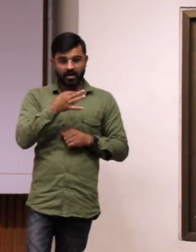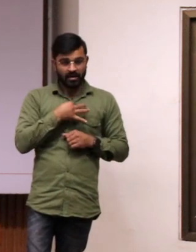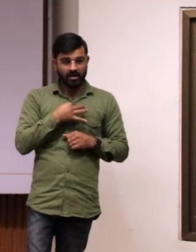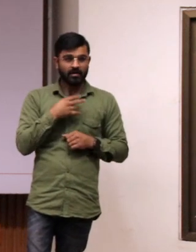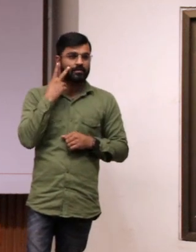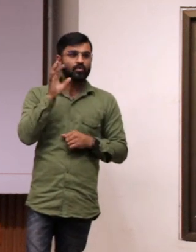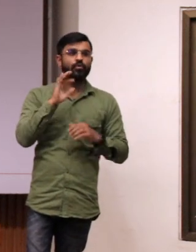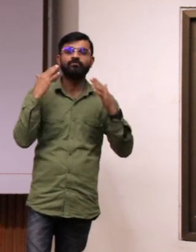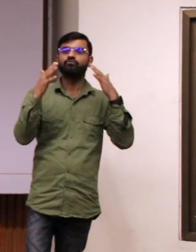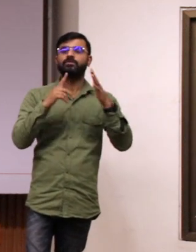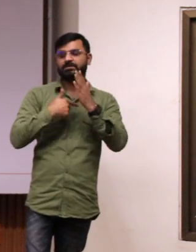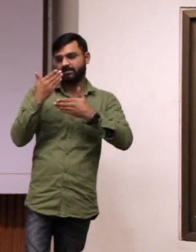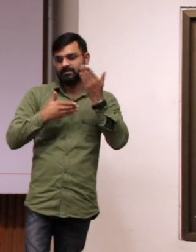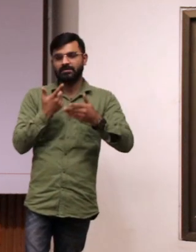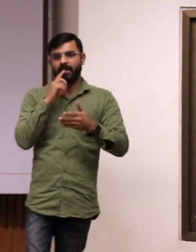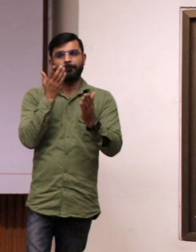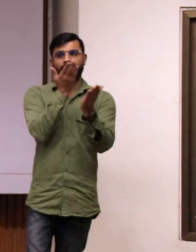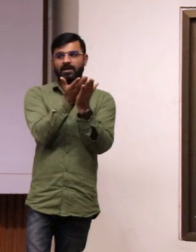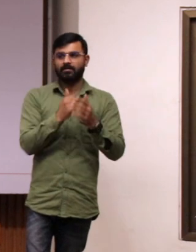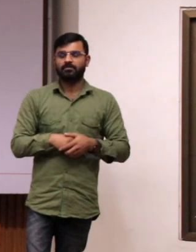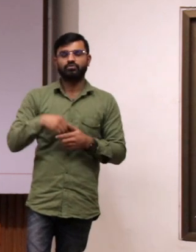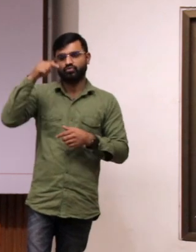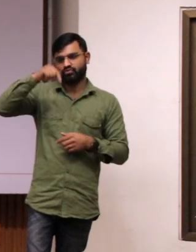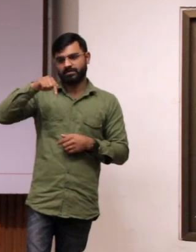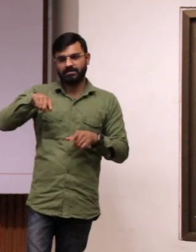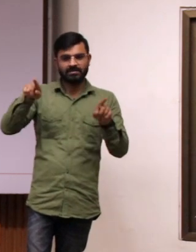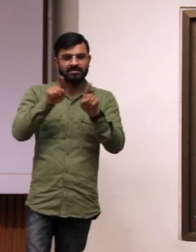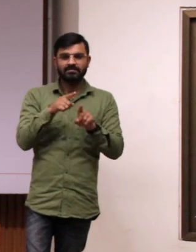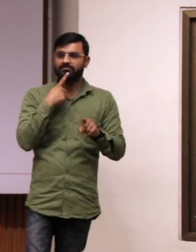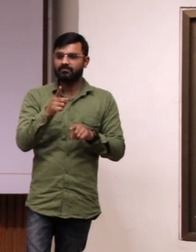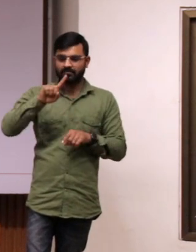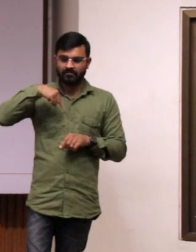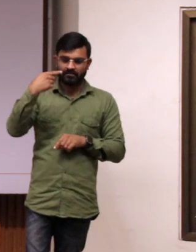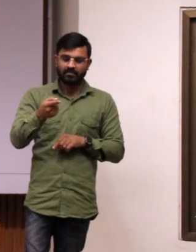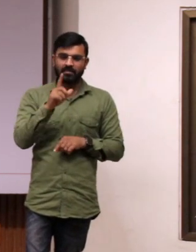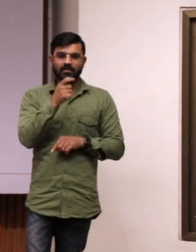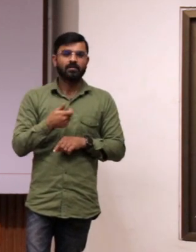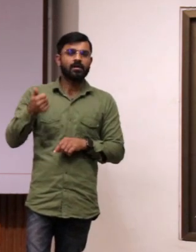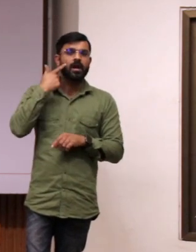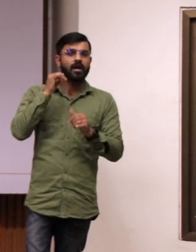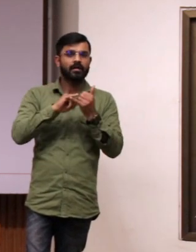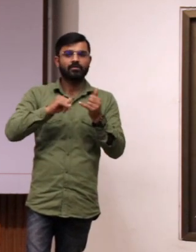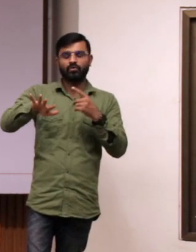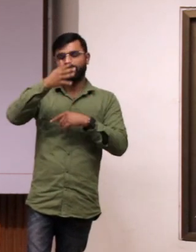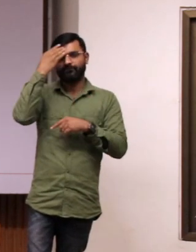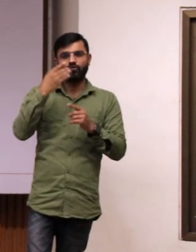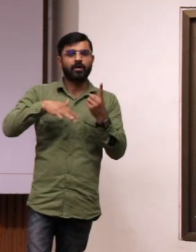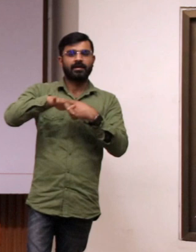and forest officer trainees, I raise this issue that today you are saying, sir, tomorrow become collector, you forget about